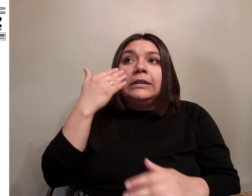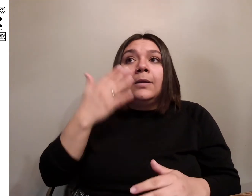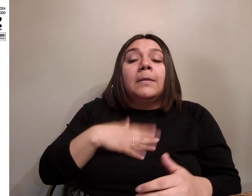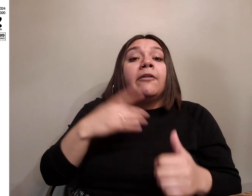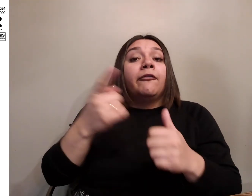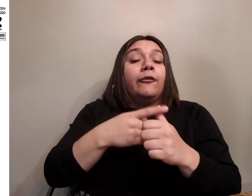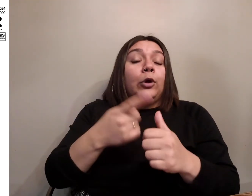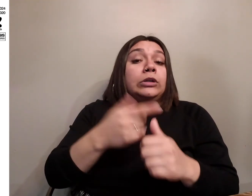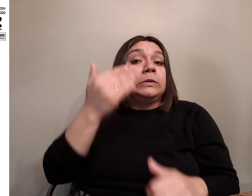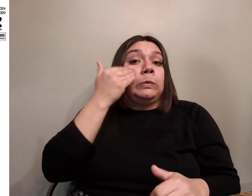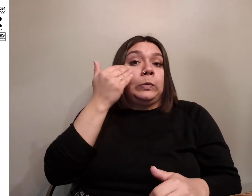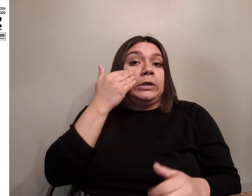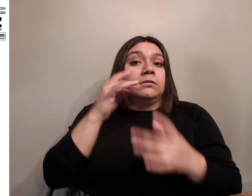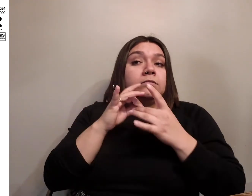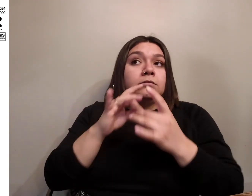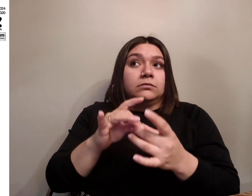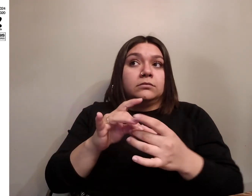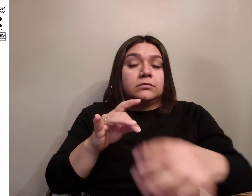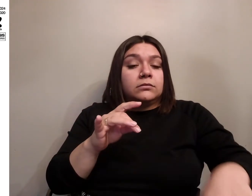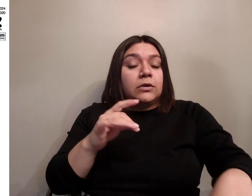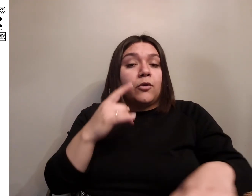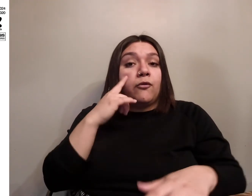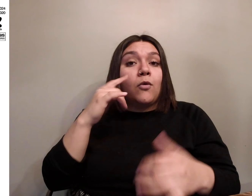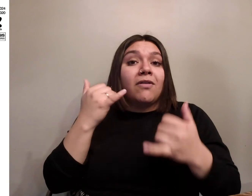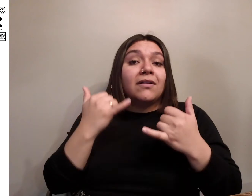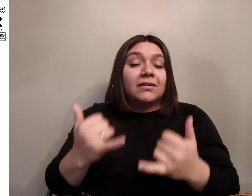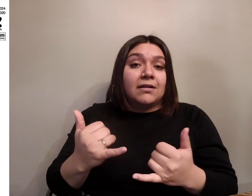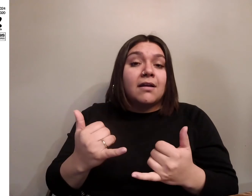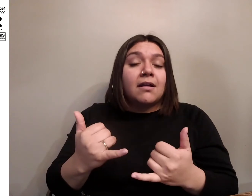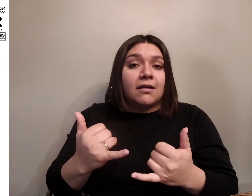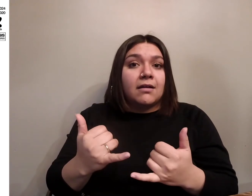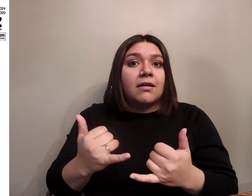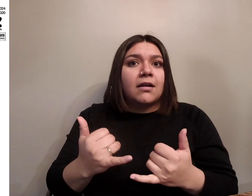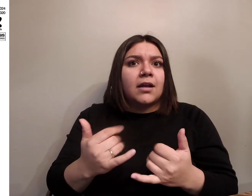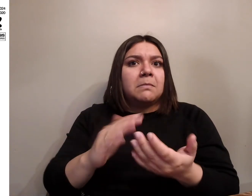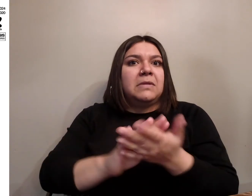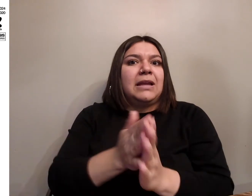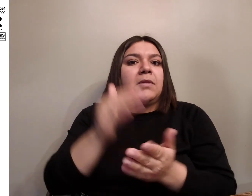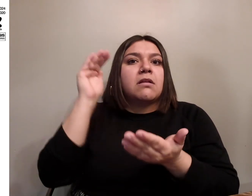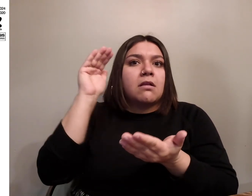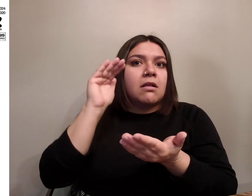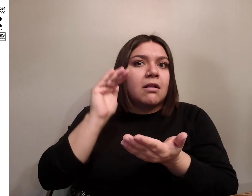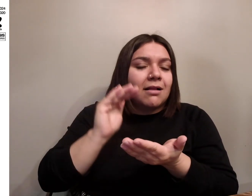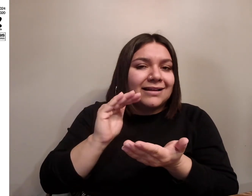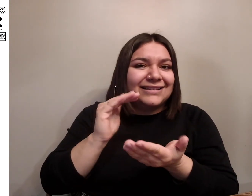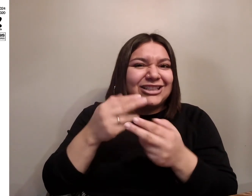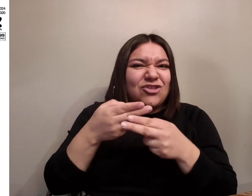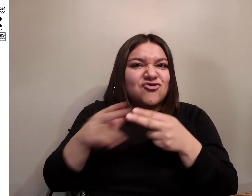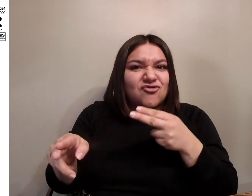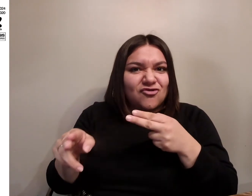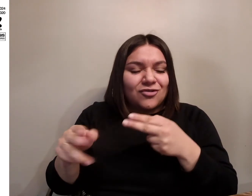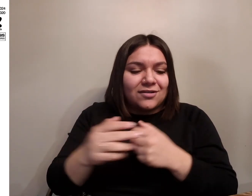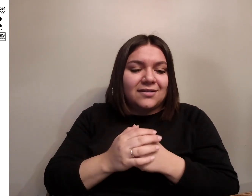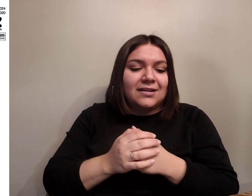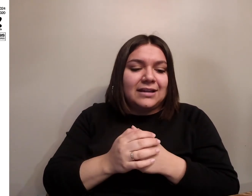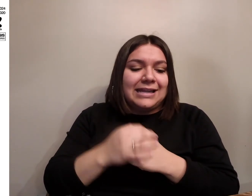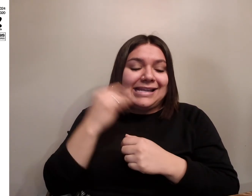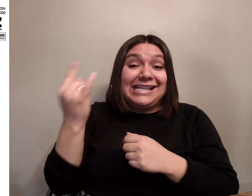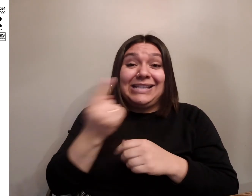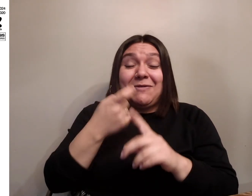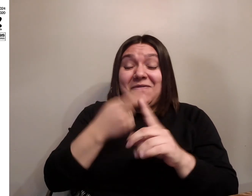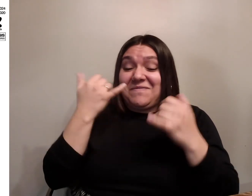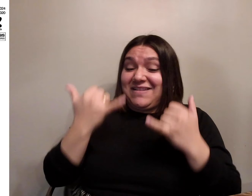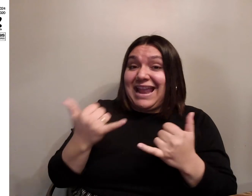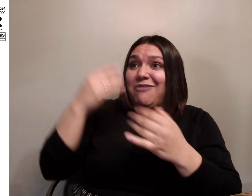remember that evening as somehow my first awareness of the now shortening even